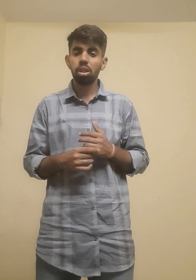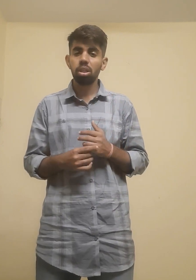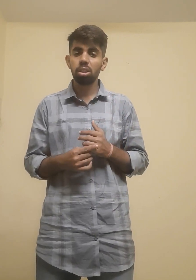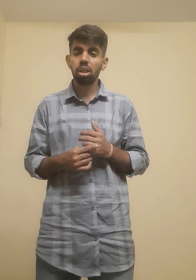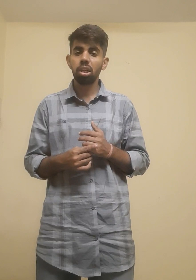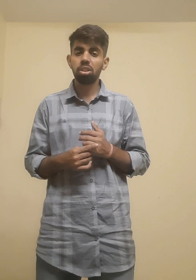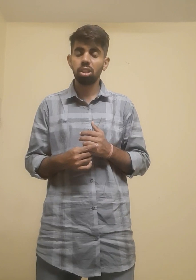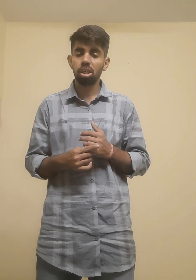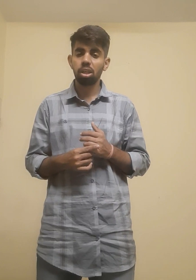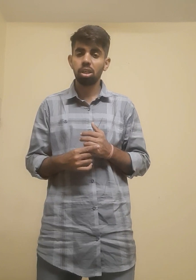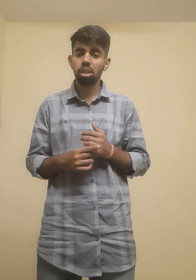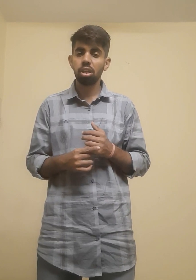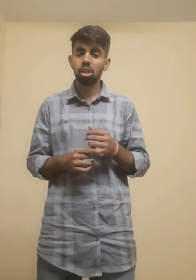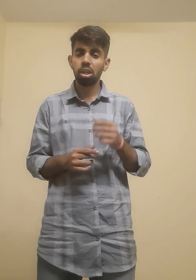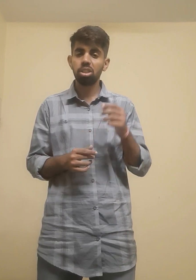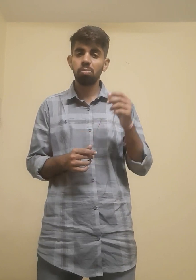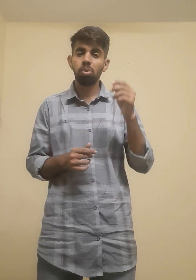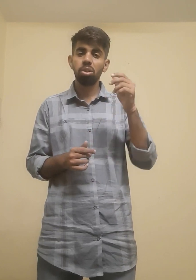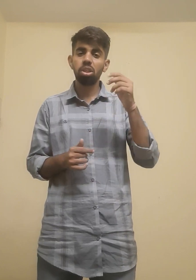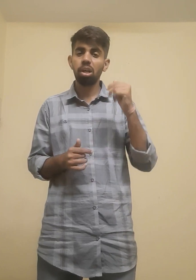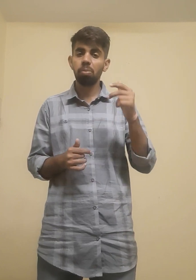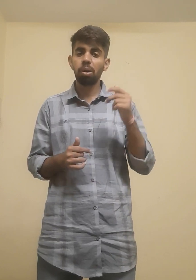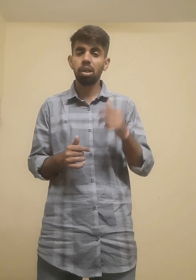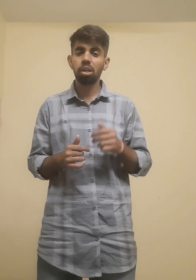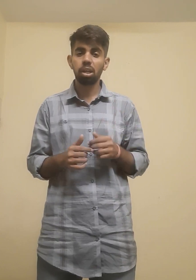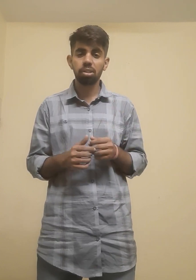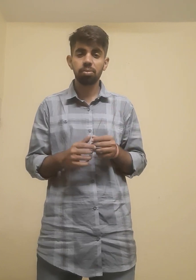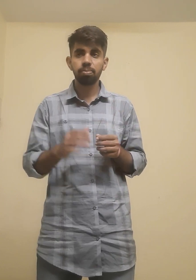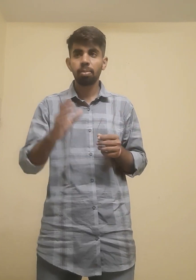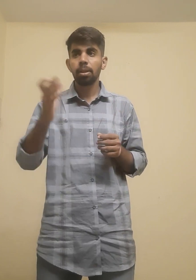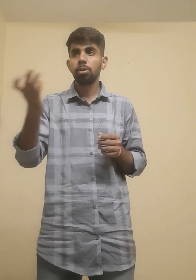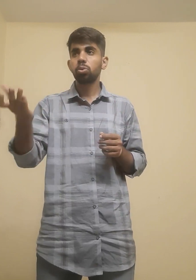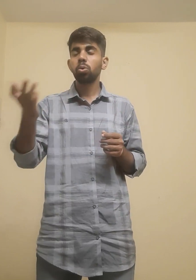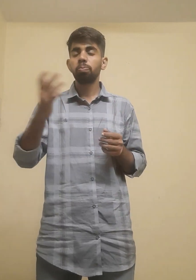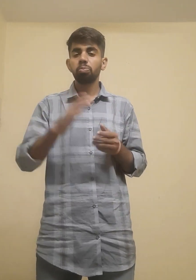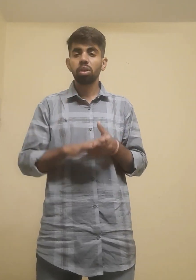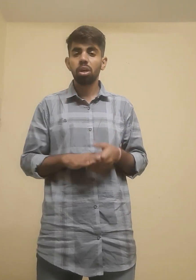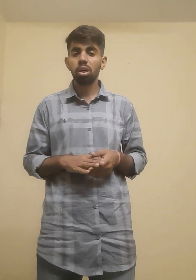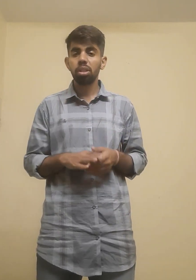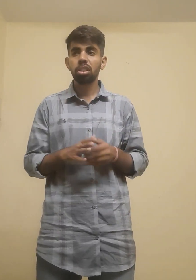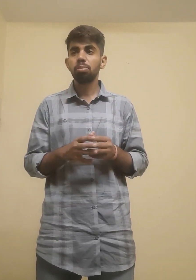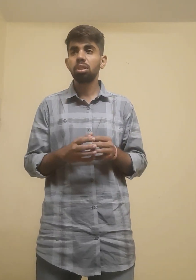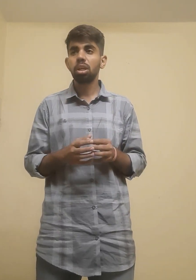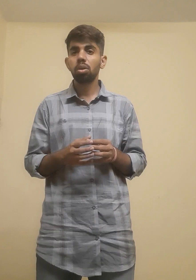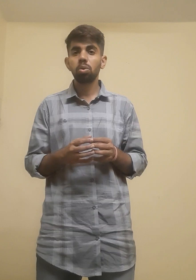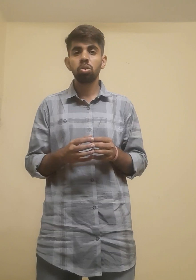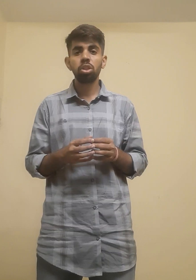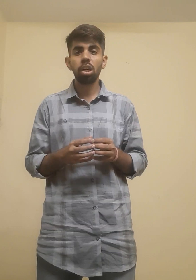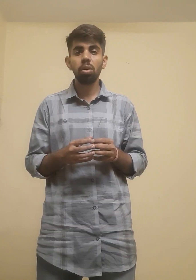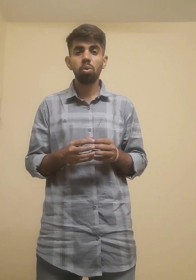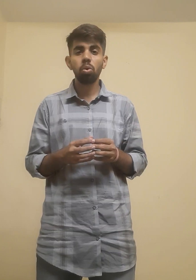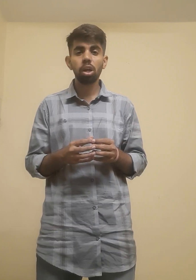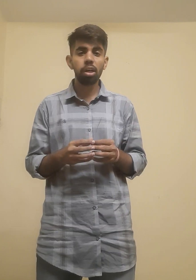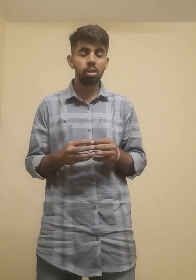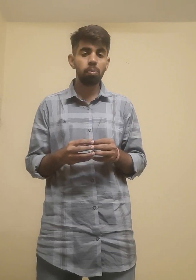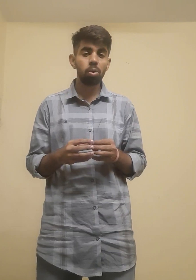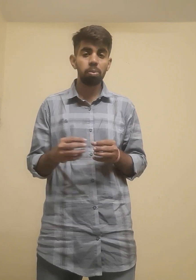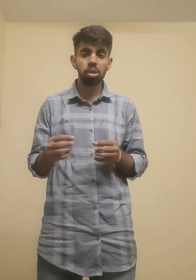is a relation between child and parent class. So in some scenario, child override the